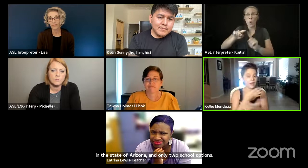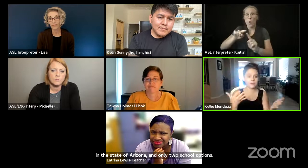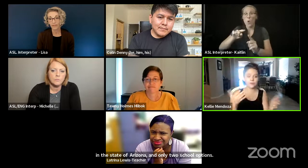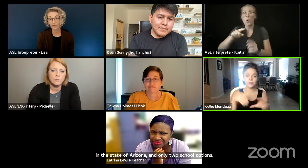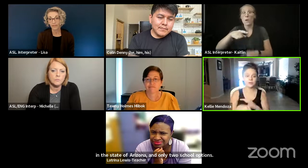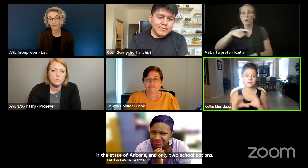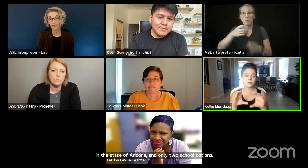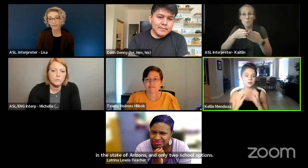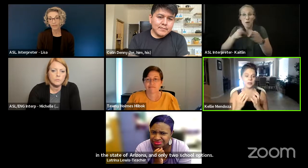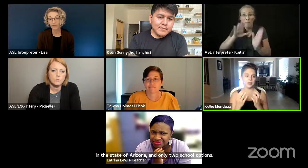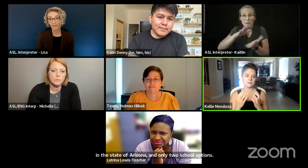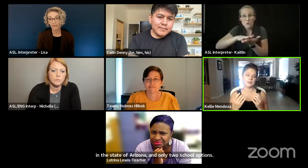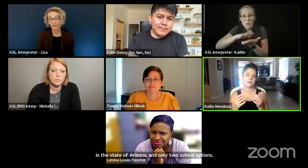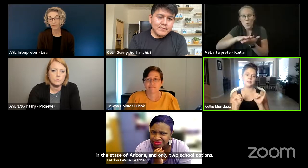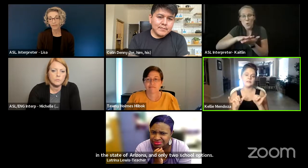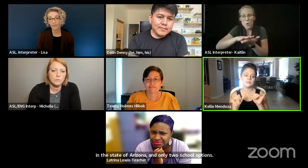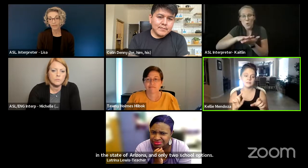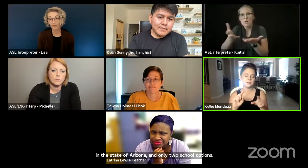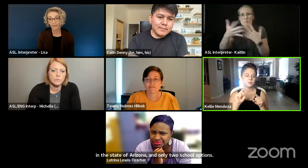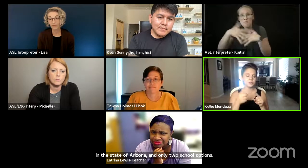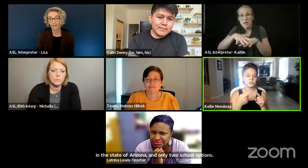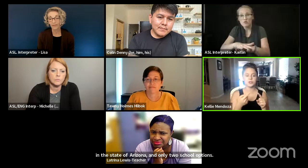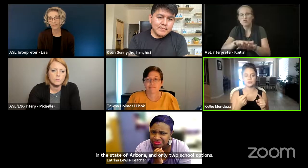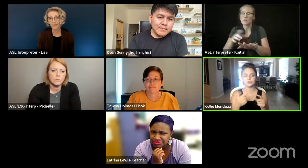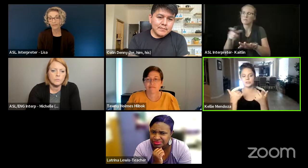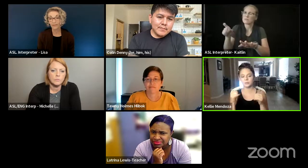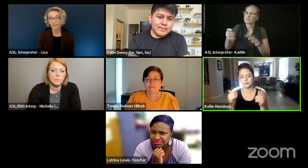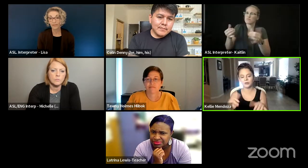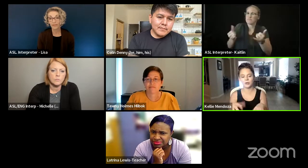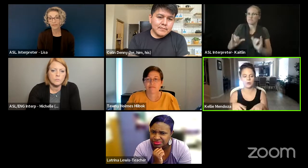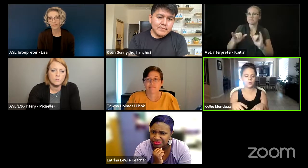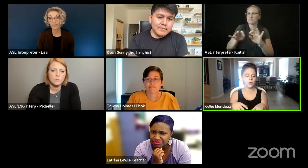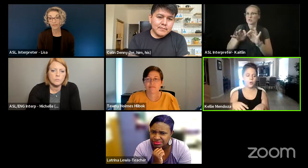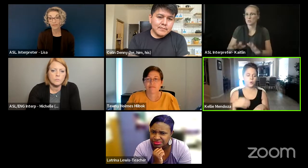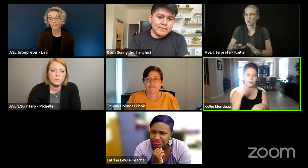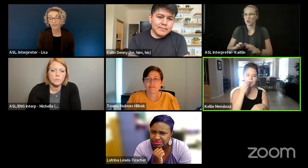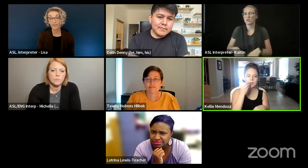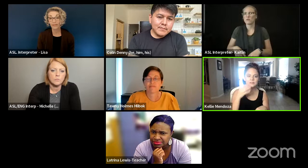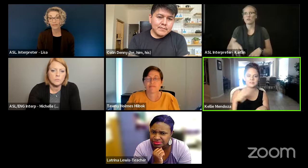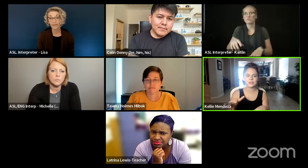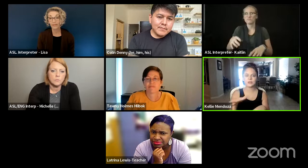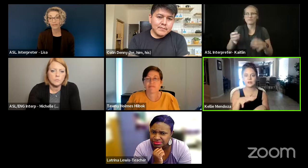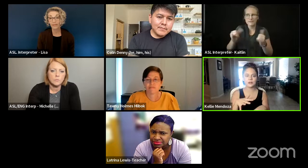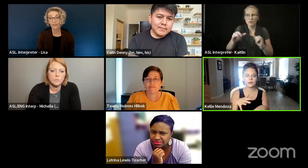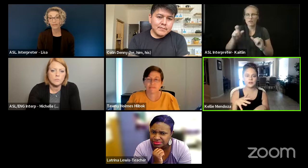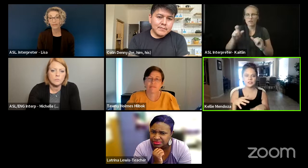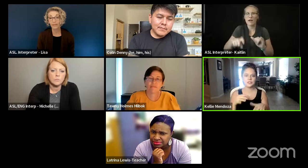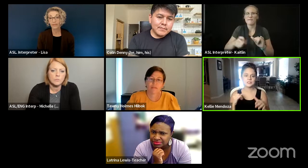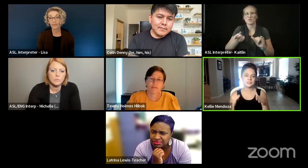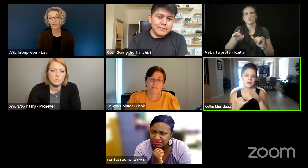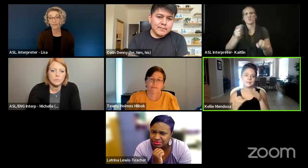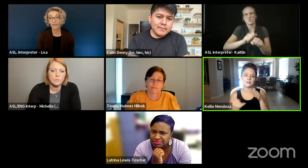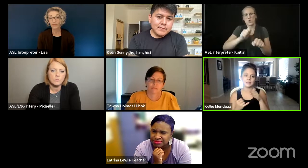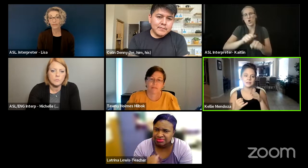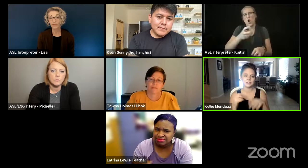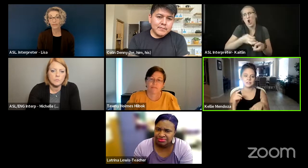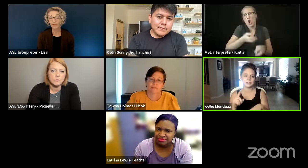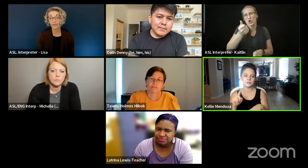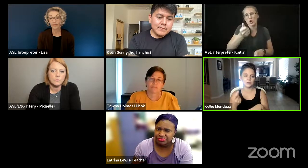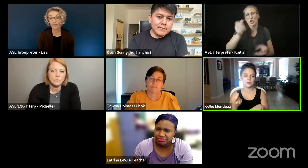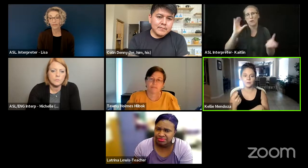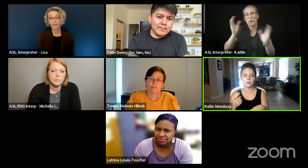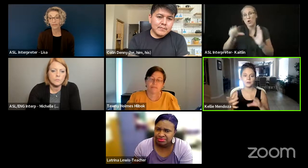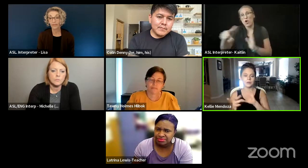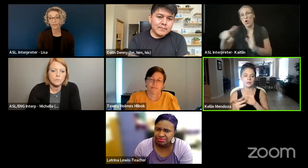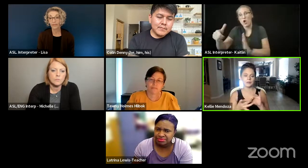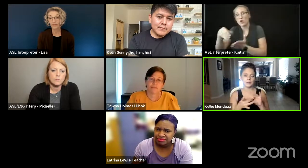than everyone else in her class. And even still, when she goes to the playground or the cafeteria, she's still isolated. She's still